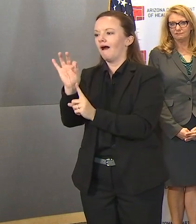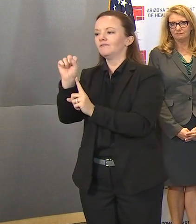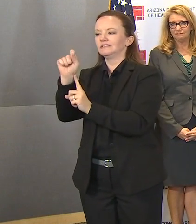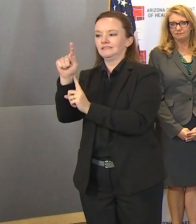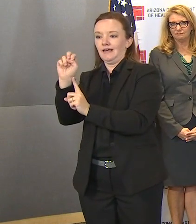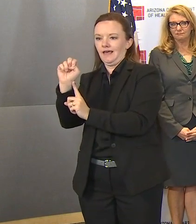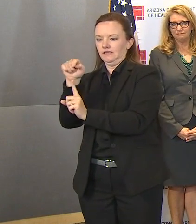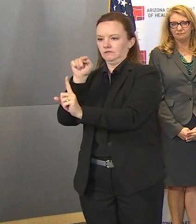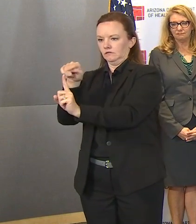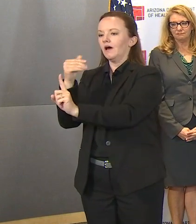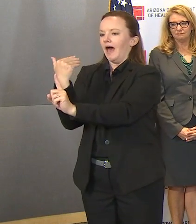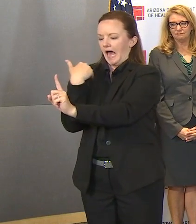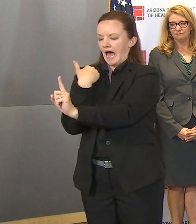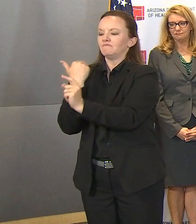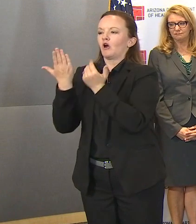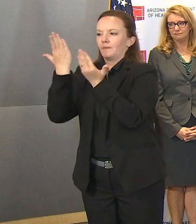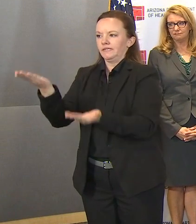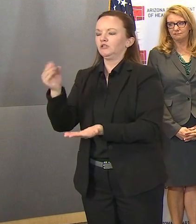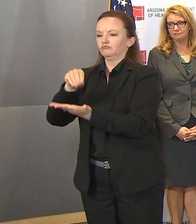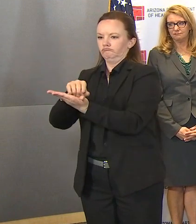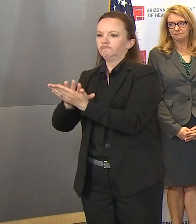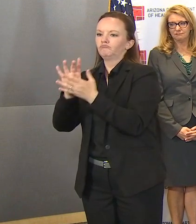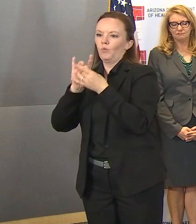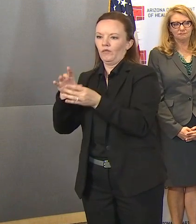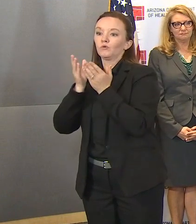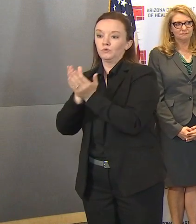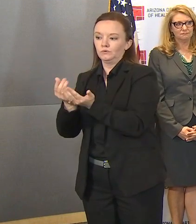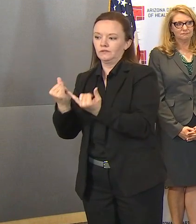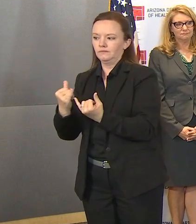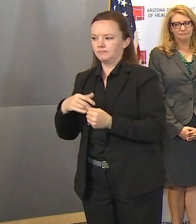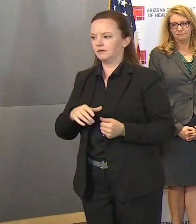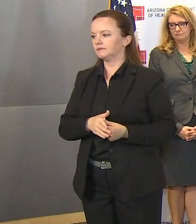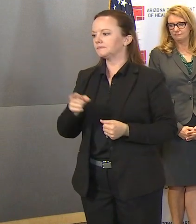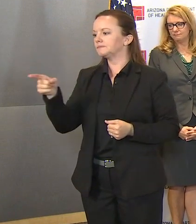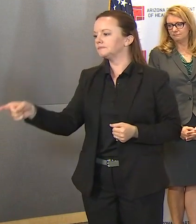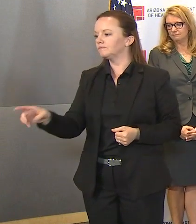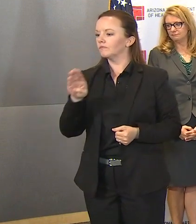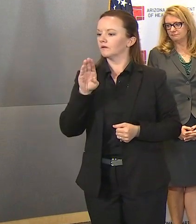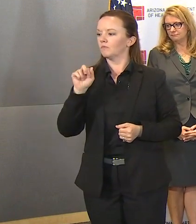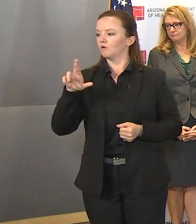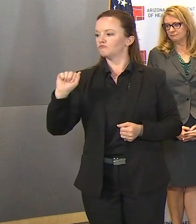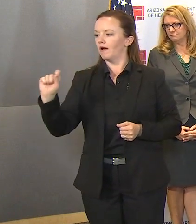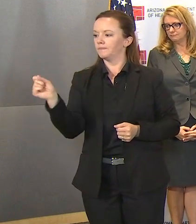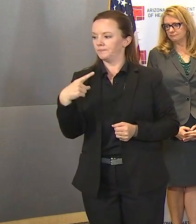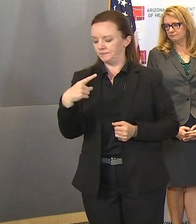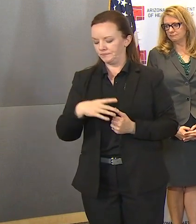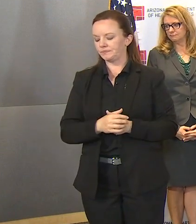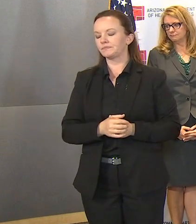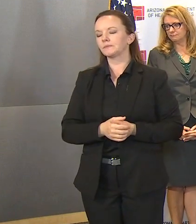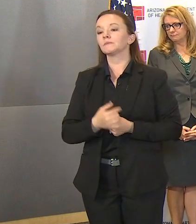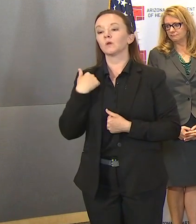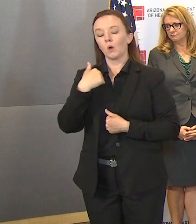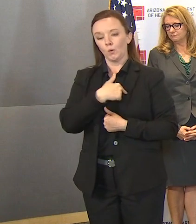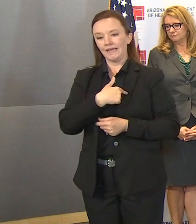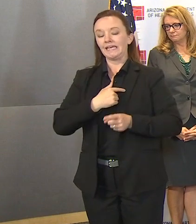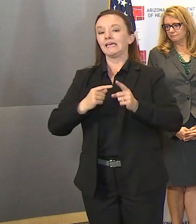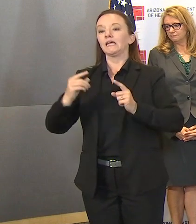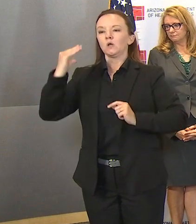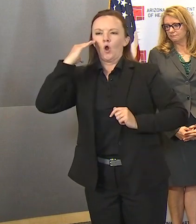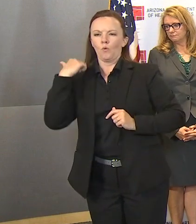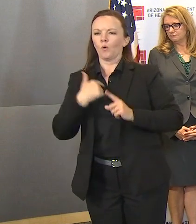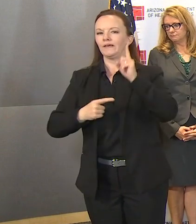because I think they do have recommendations now about cruise lines. Harvey, do you have a question? Yeah. We all know, at least we've heard at this time,